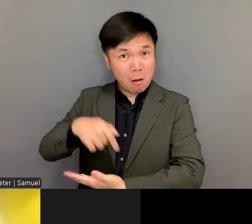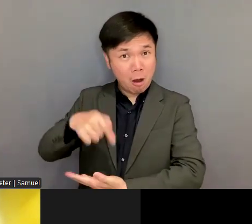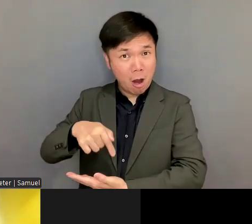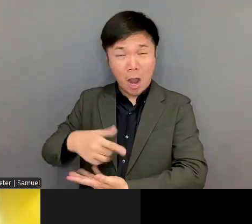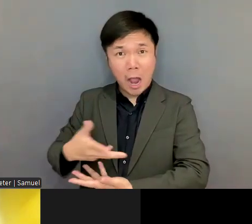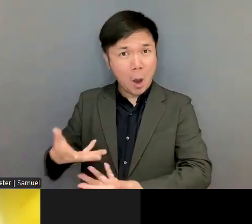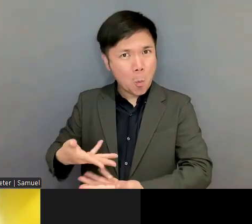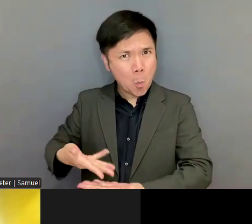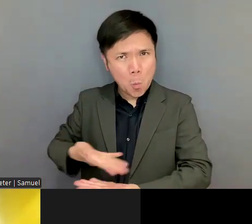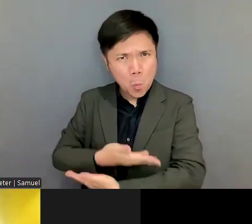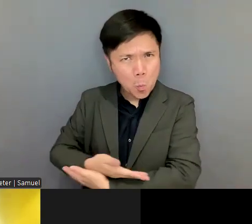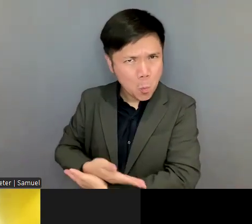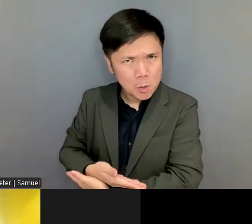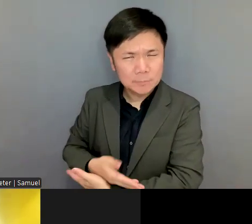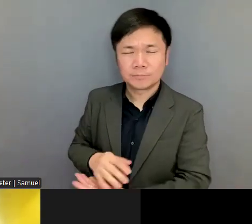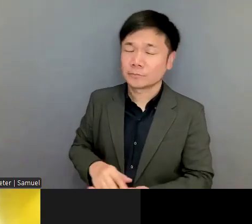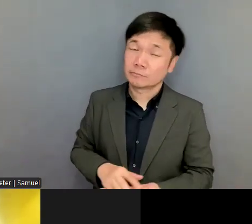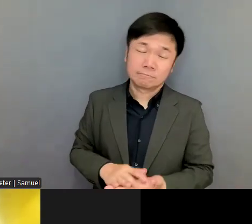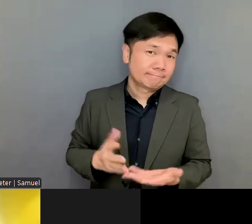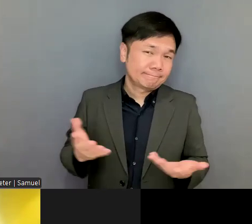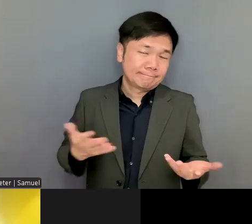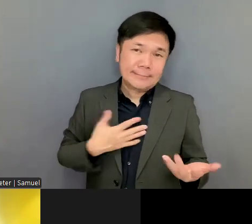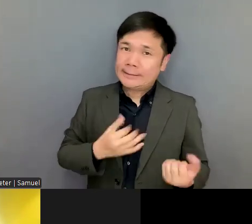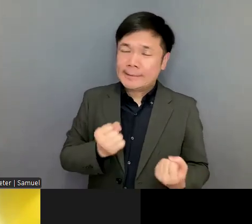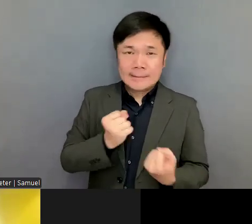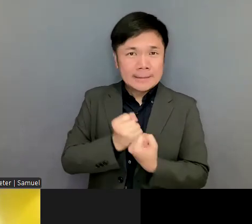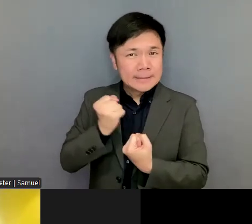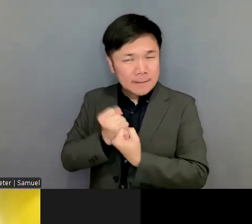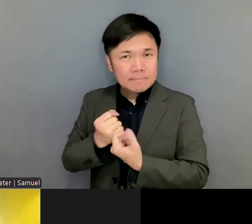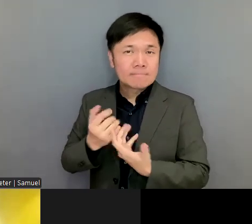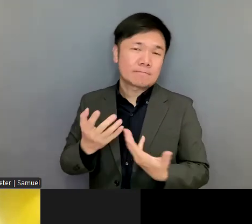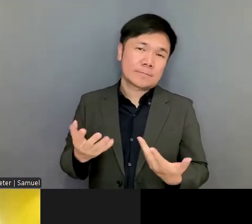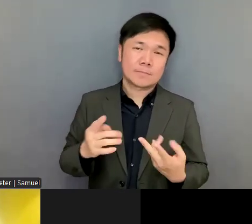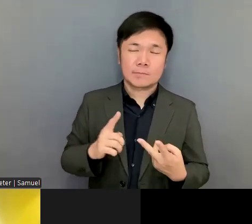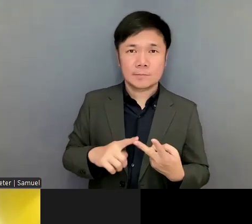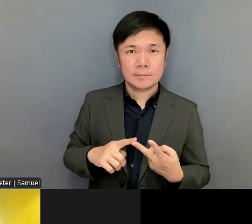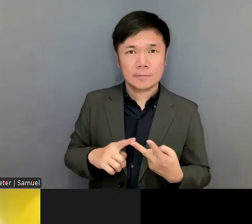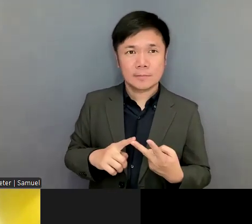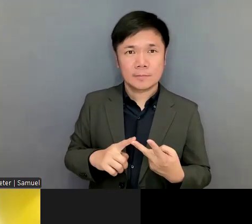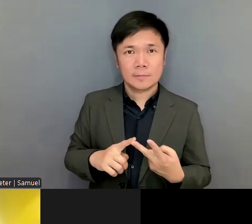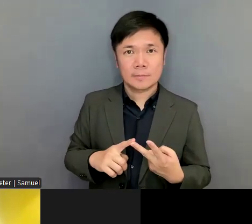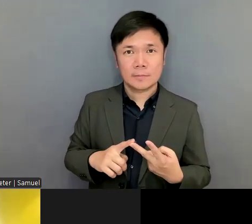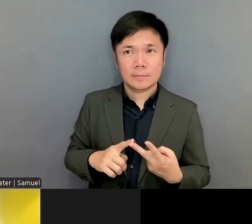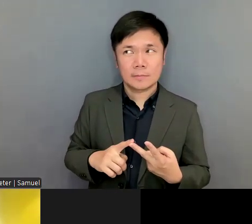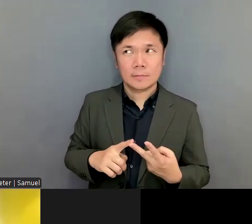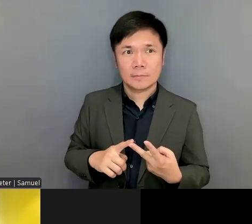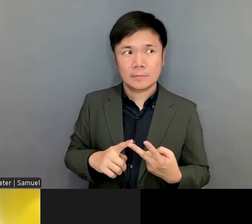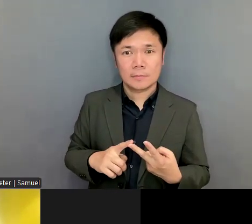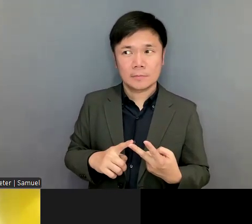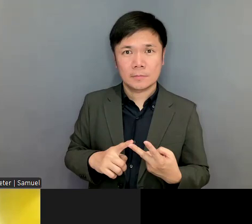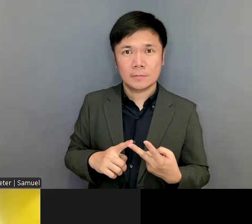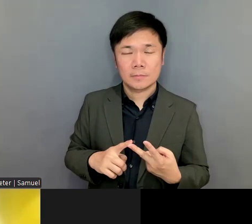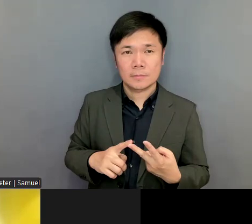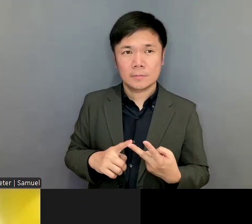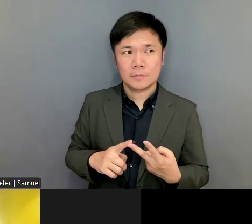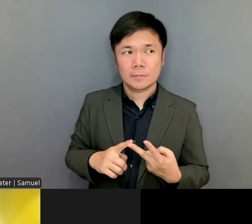necessary. acompañamiento para We que need nosotros some kind of podamos assistance, tener some kind of el apoyo para poder cuidar we también. need to be Entonces, accompanied esta es in una order parte de to